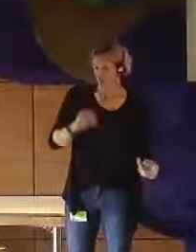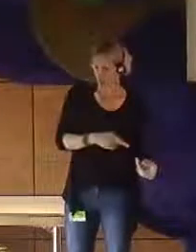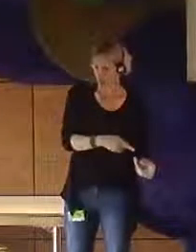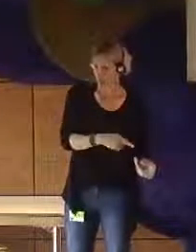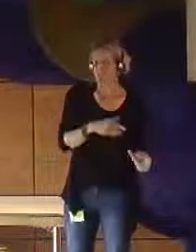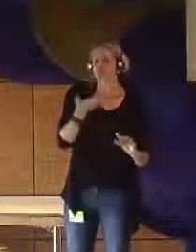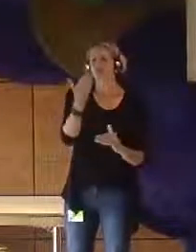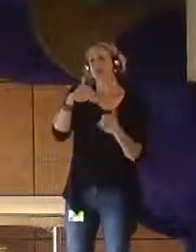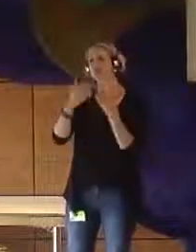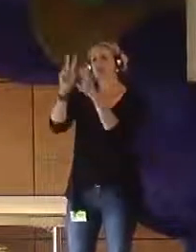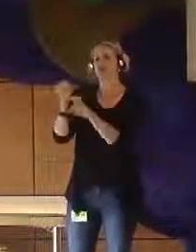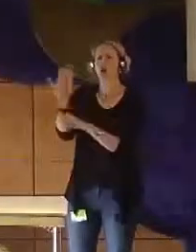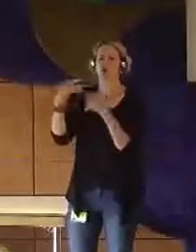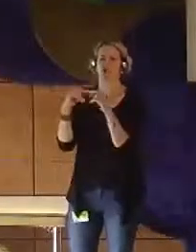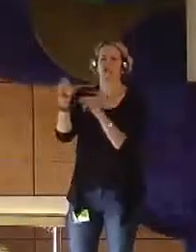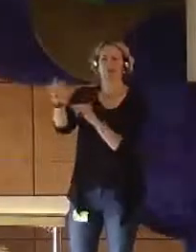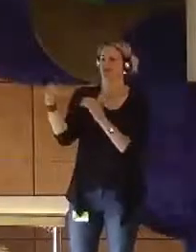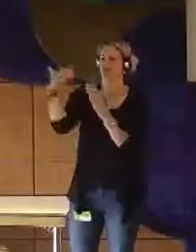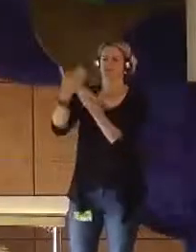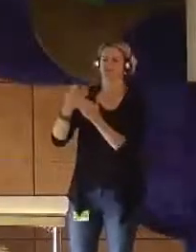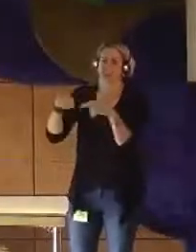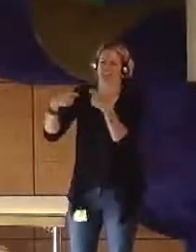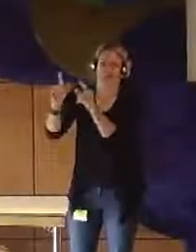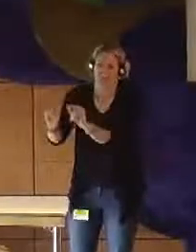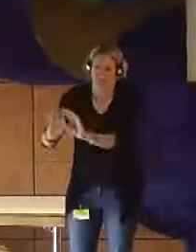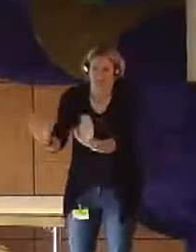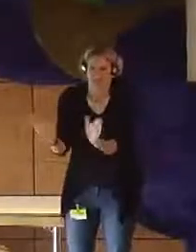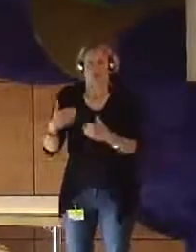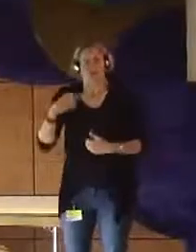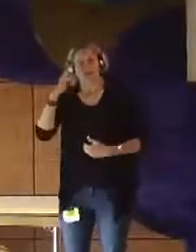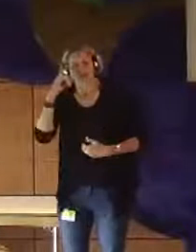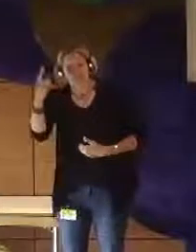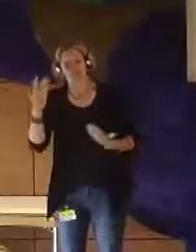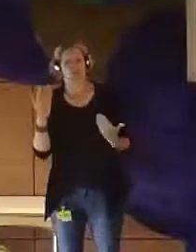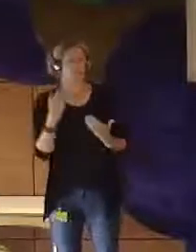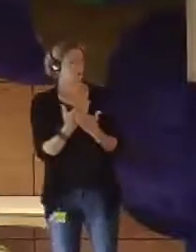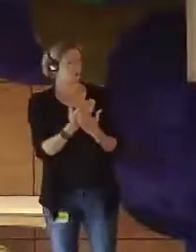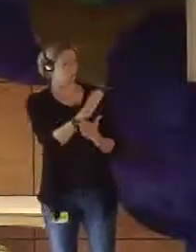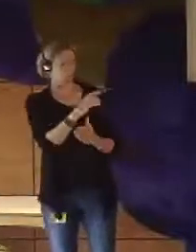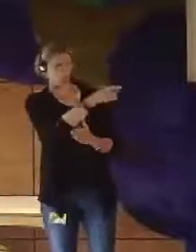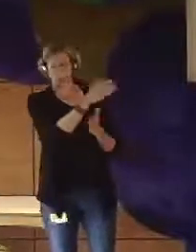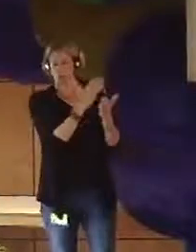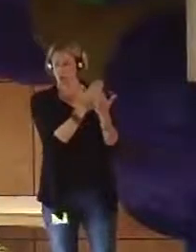instance, that Connie is treating with gonadotropins, whereas because